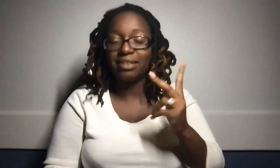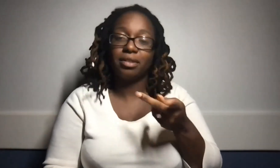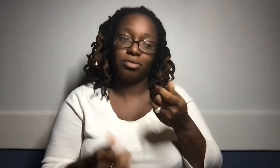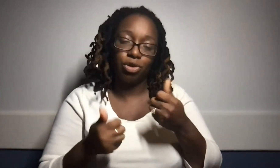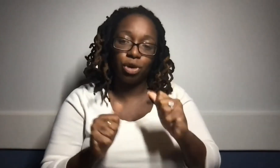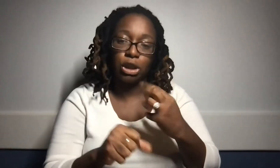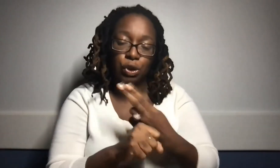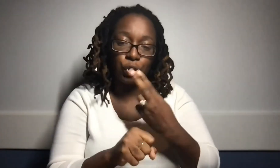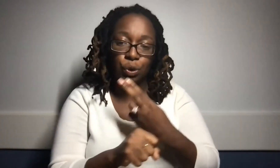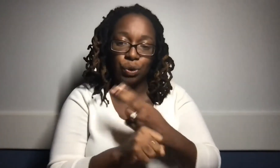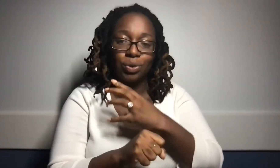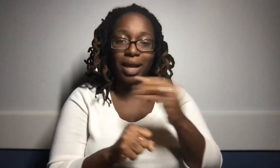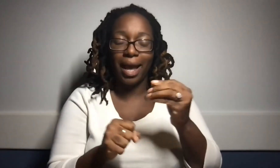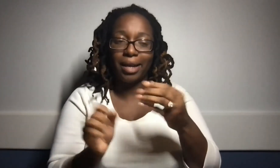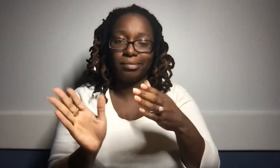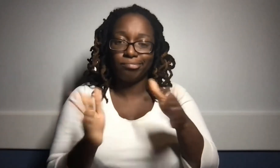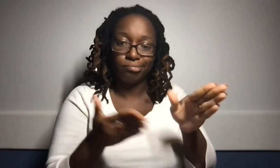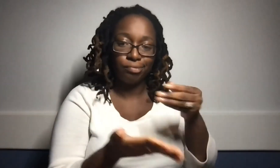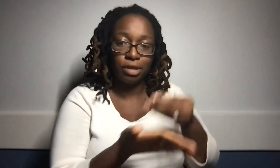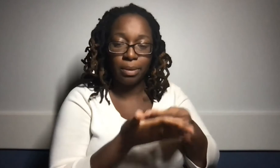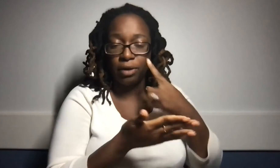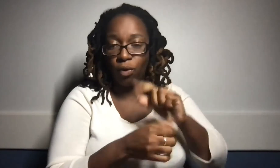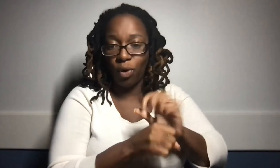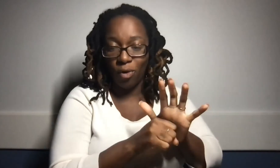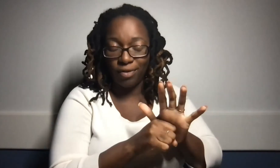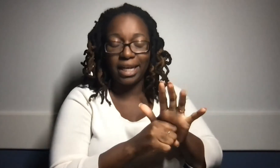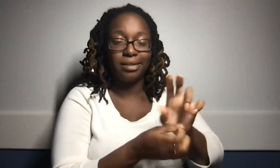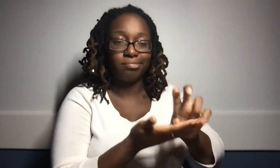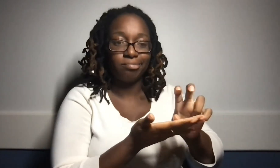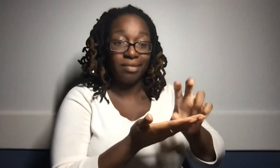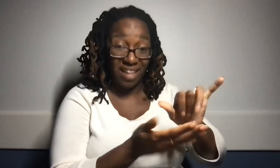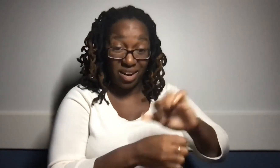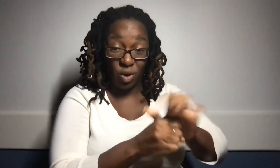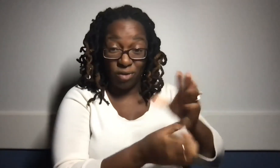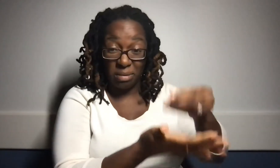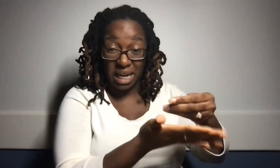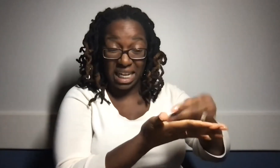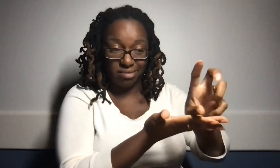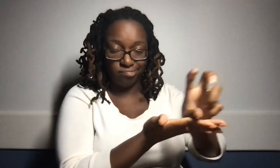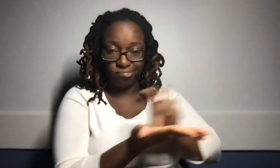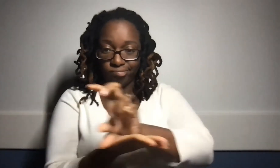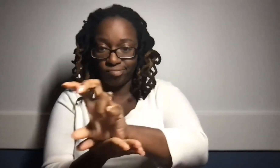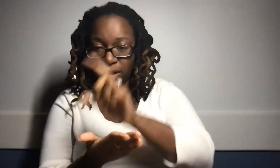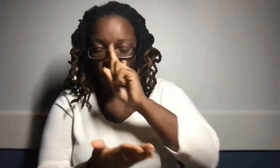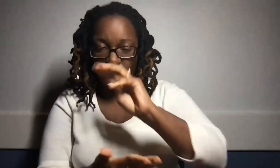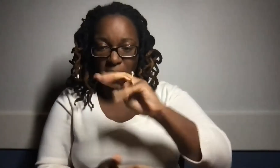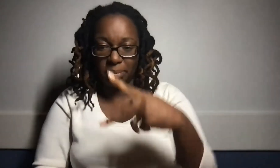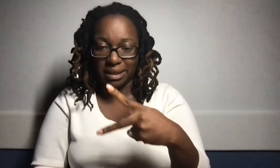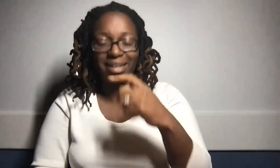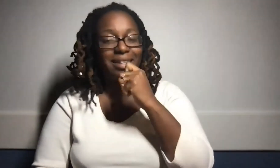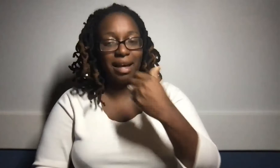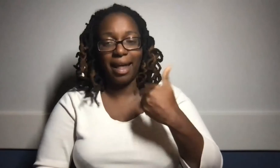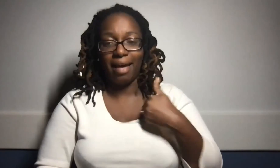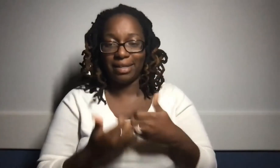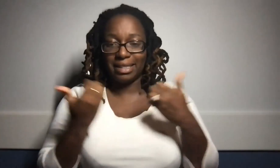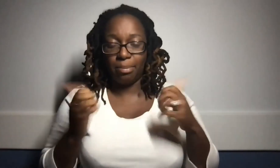and repurposing COVID funding and repurposing it for monkeypox instead of providing specific and substantial monkeypox